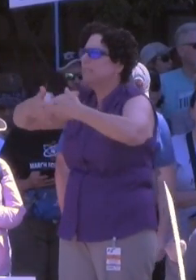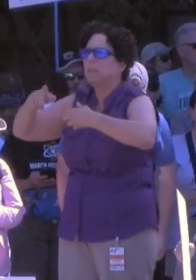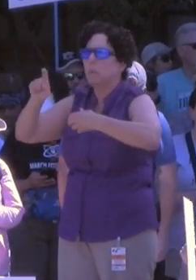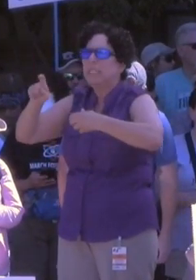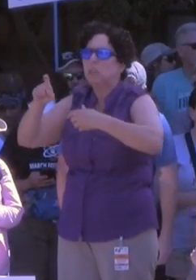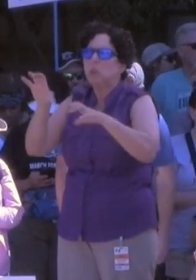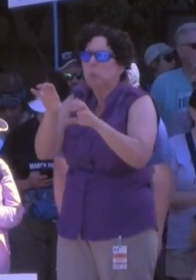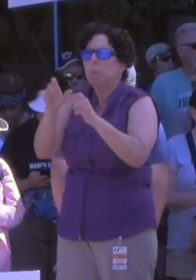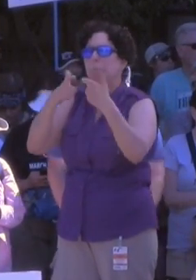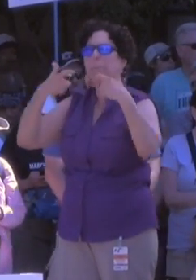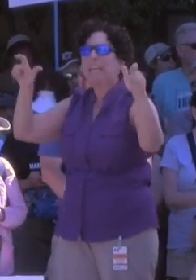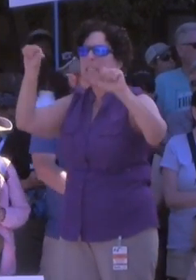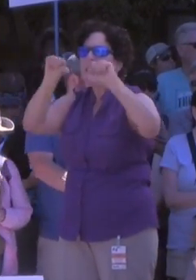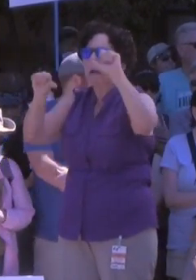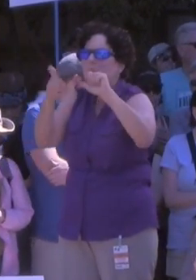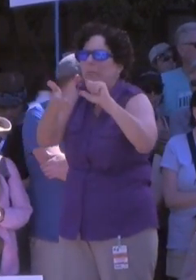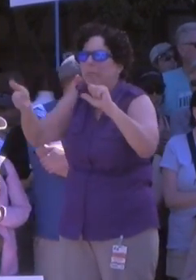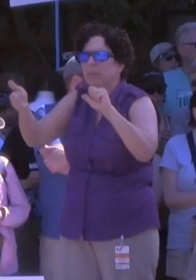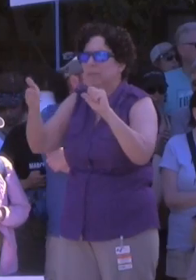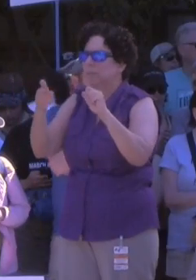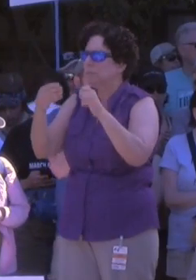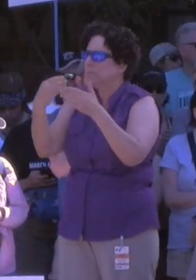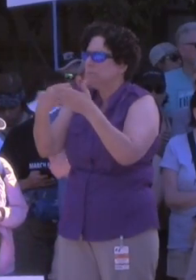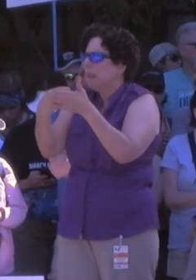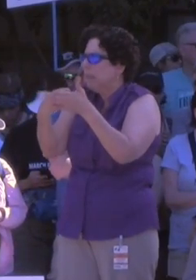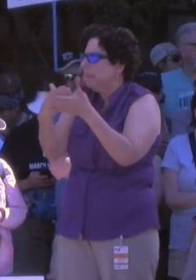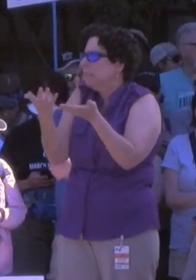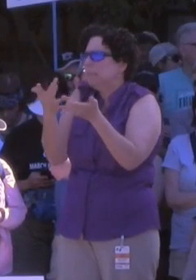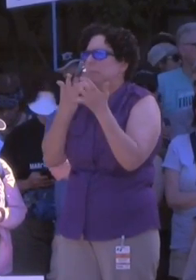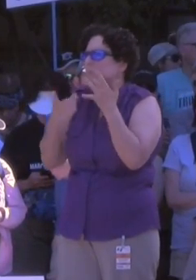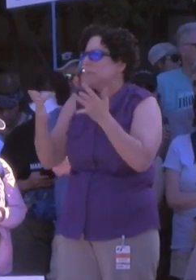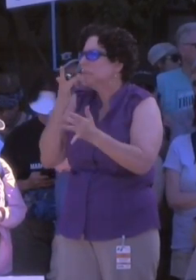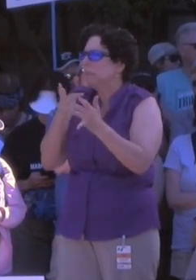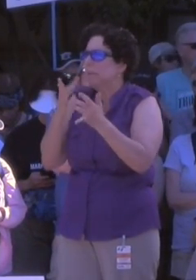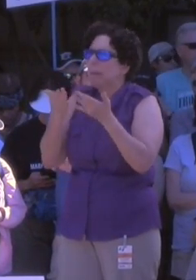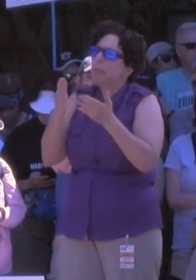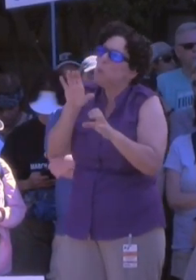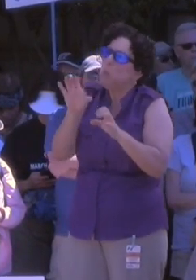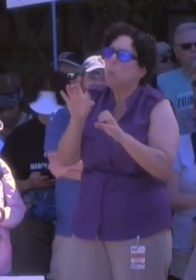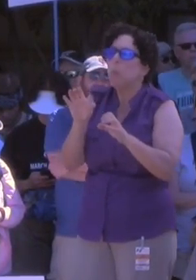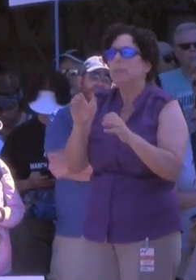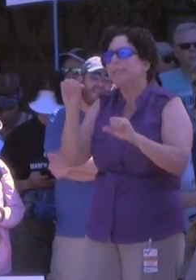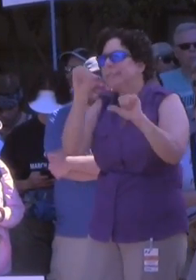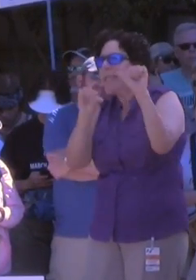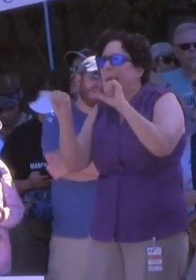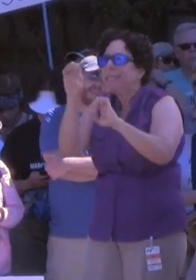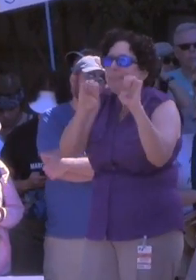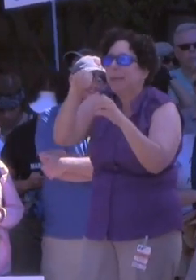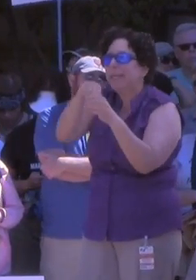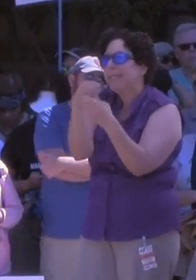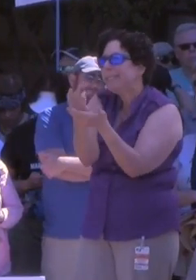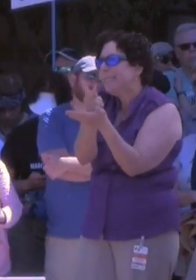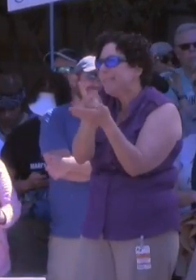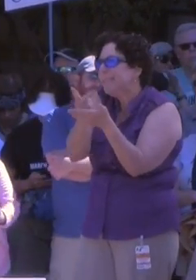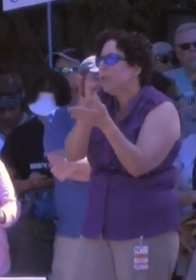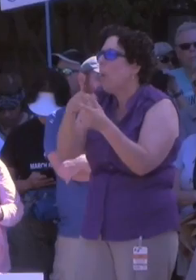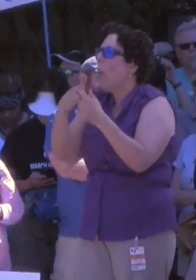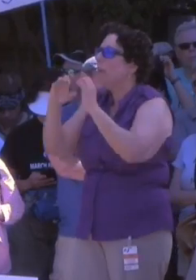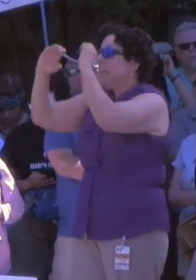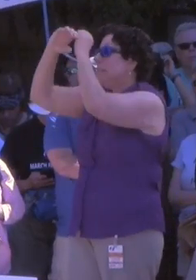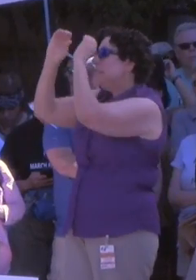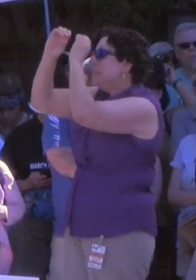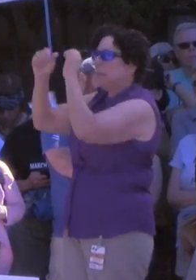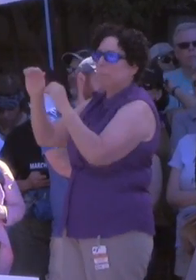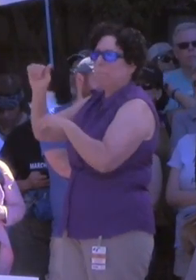so-called big science. In earlier times, people might do science experiments and chemicals in their kitchens or telescopes in their